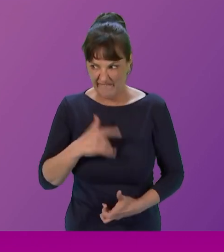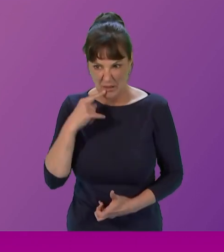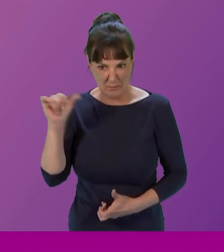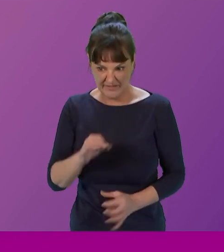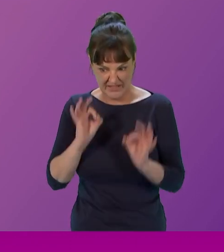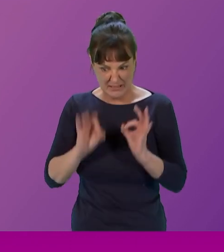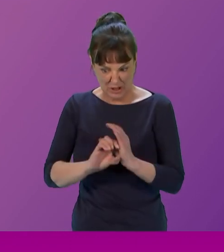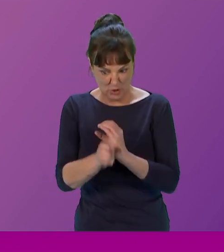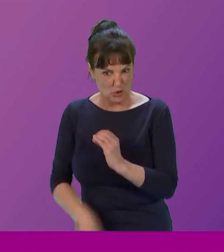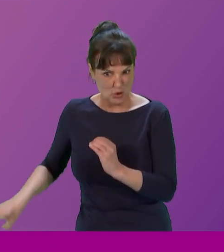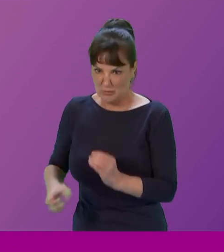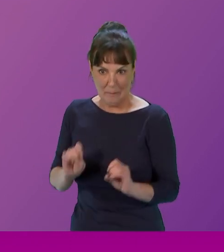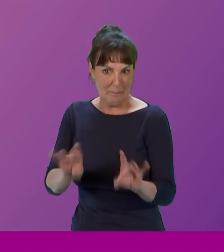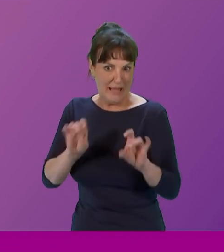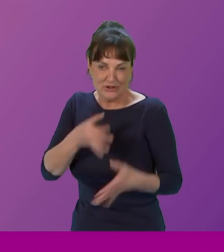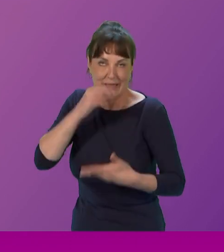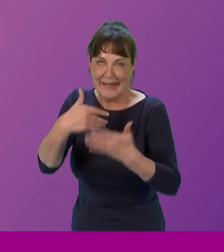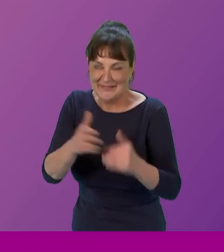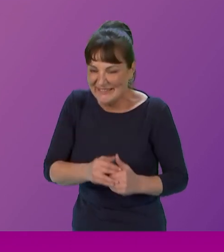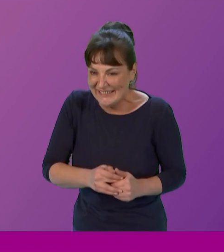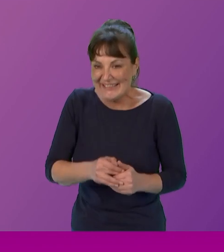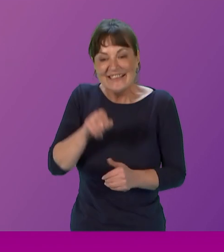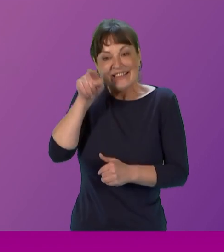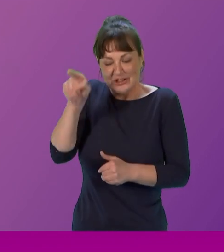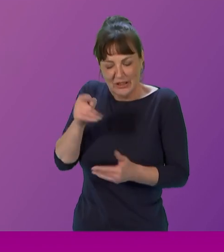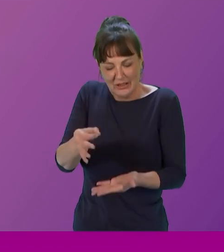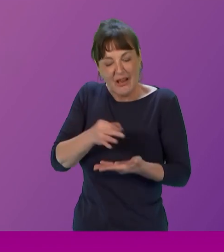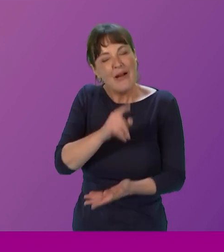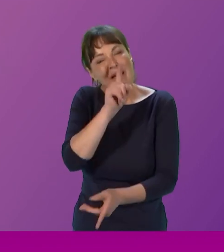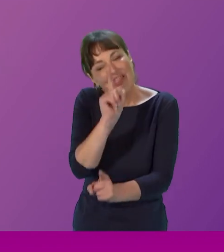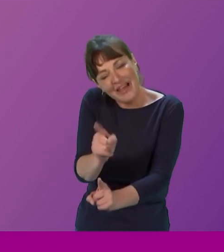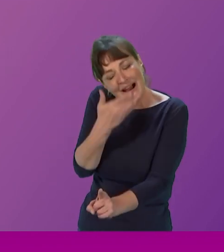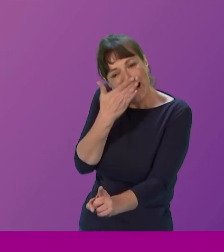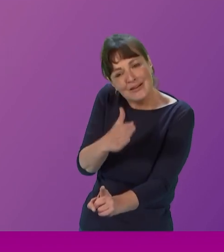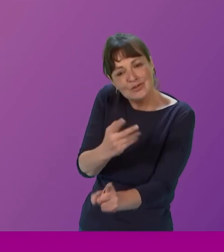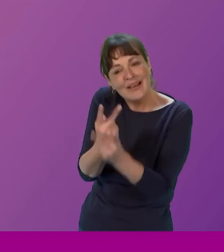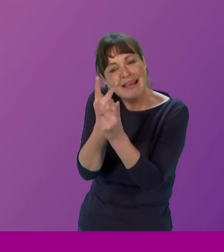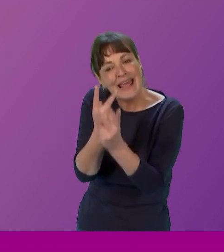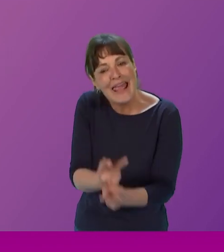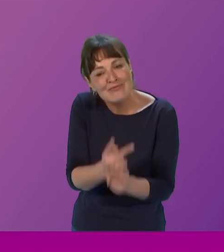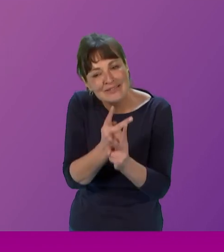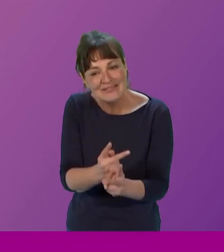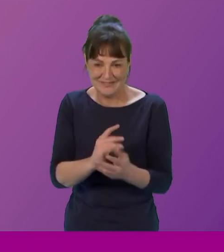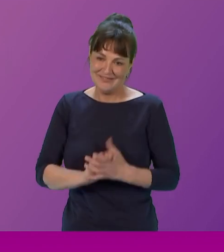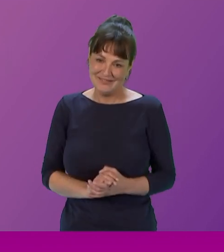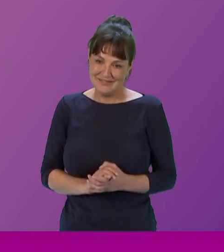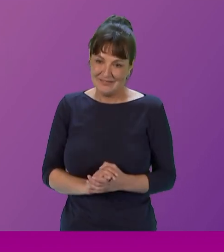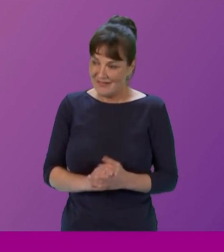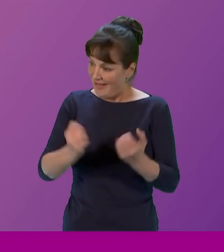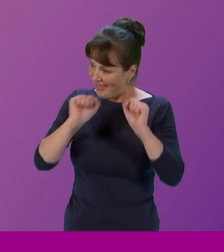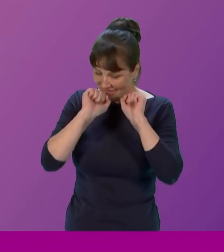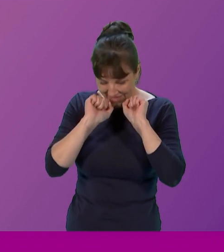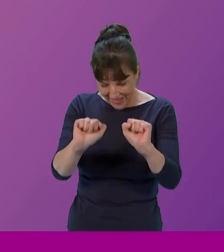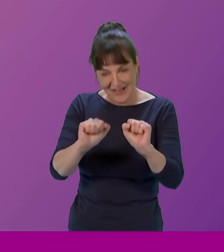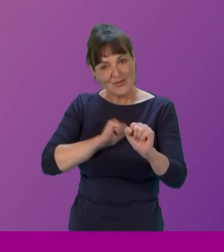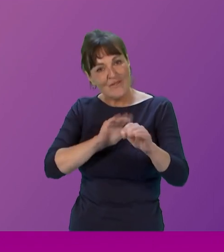But she, and I thought it's, it's caring. It's that caring. But this is the future that we want you. We want for you.